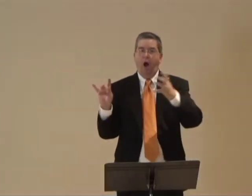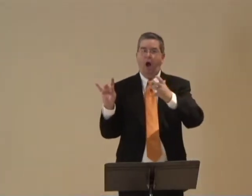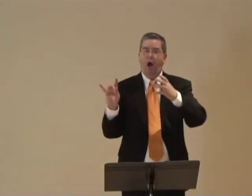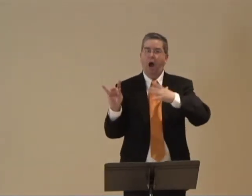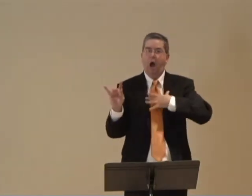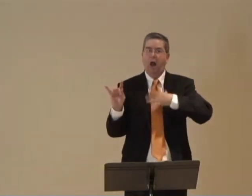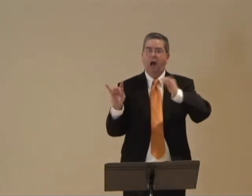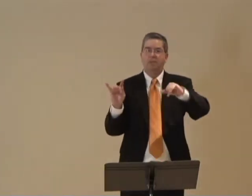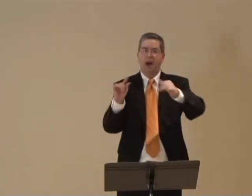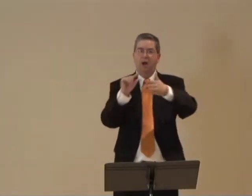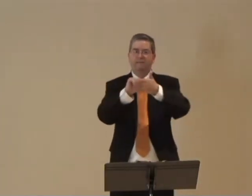Now verse 18.